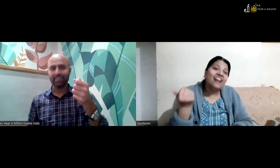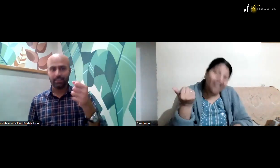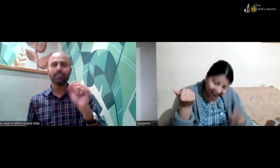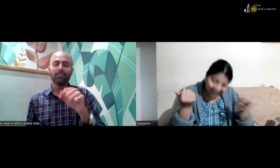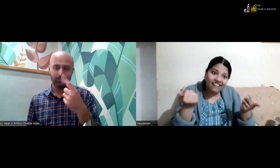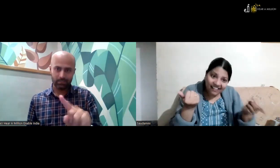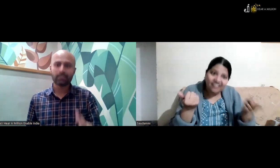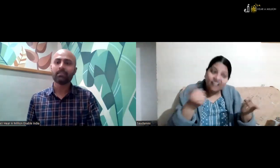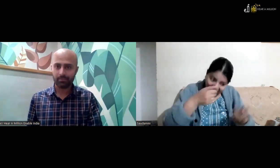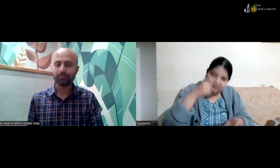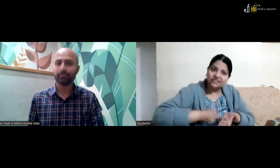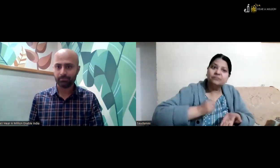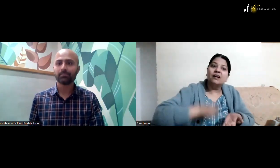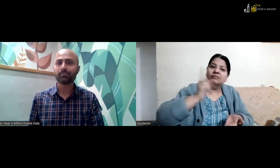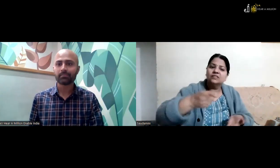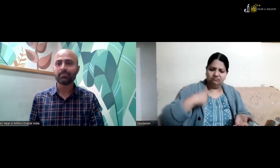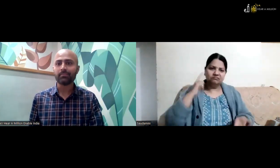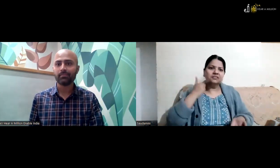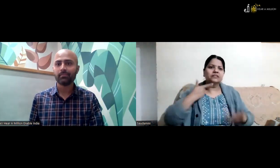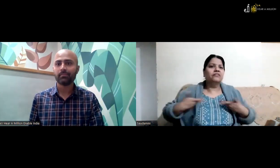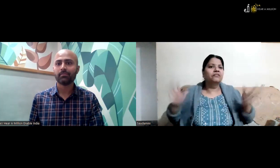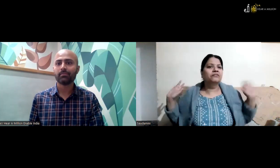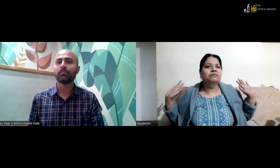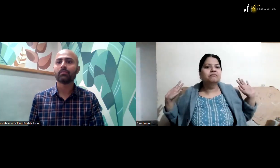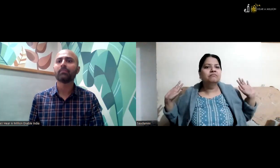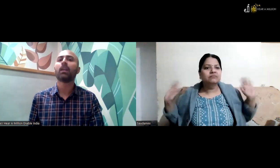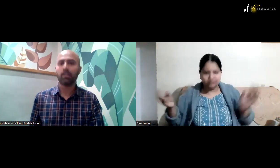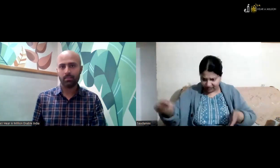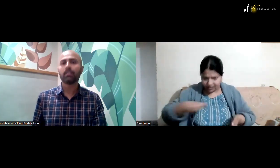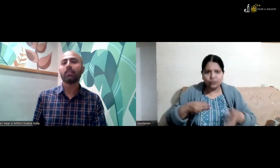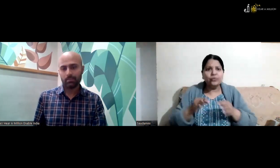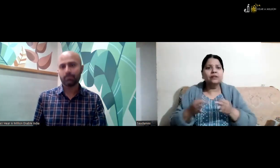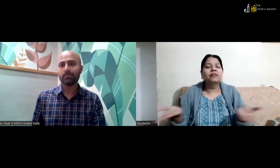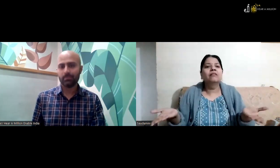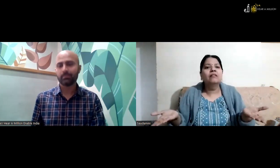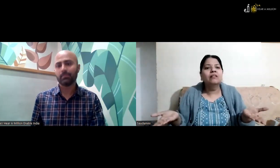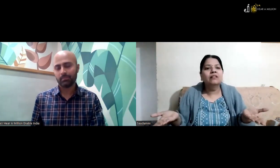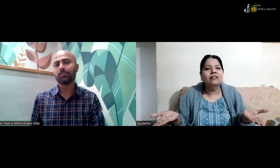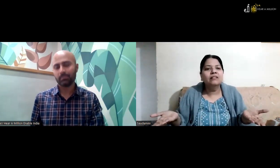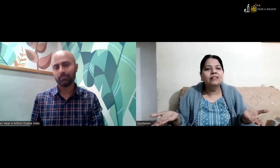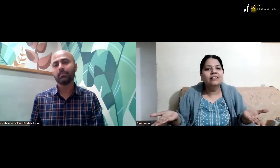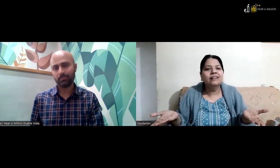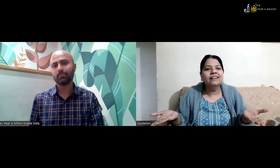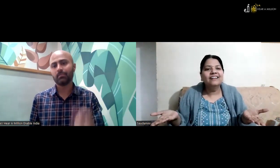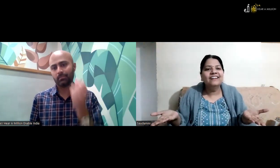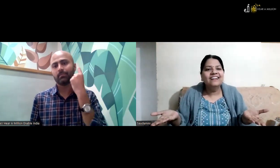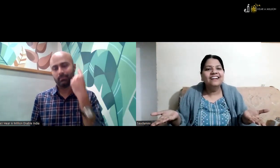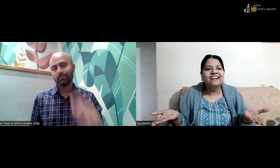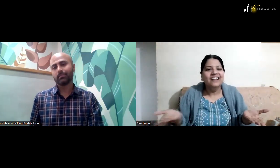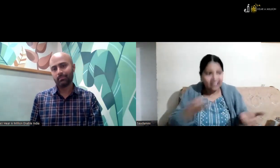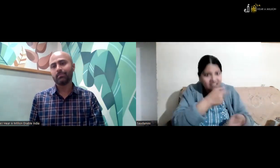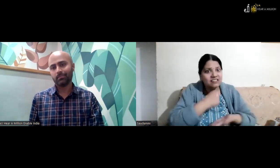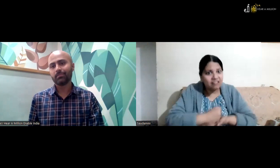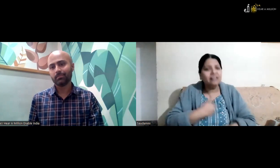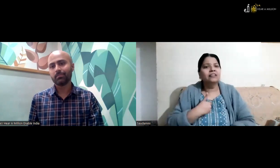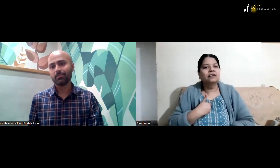police caught him for this? What was the reason behind it? There must be a demand, he must raise a complaint